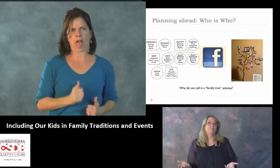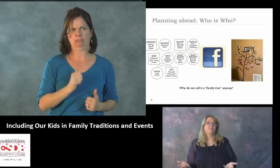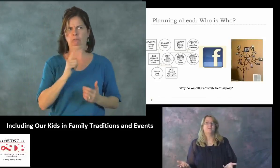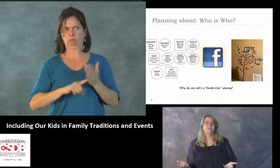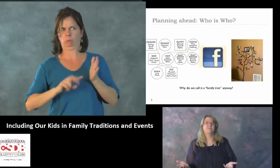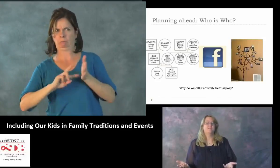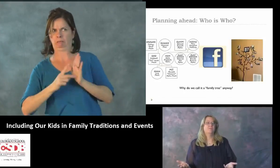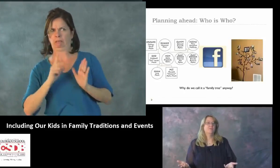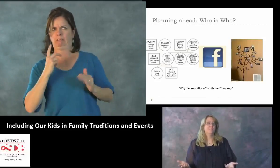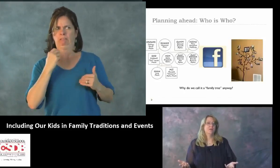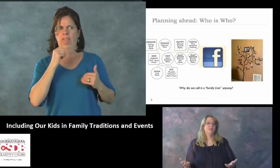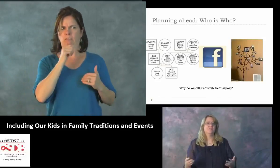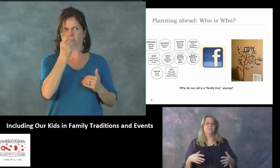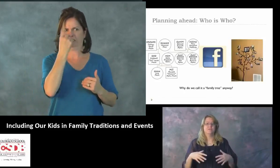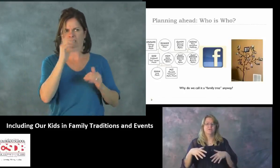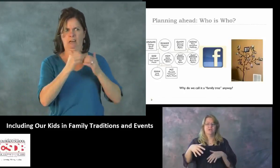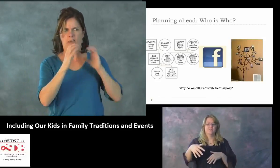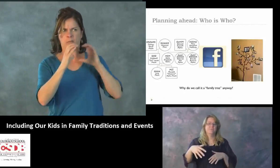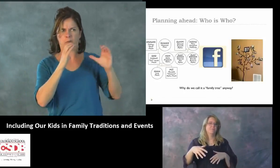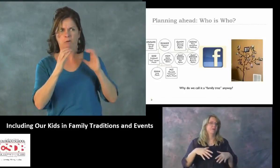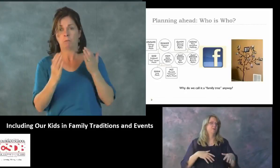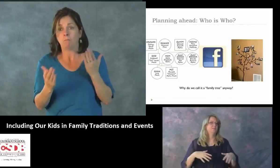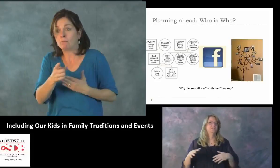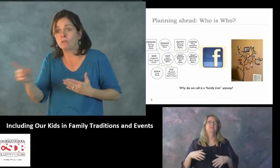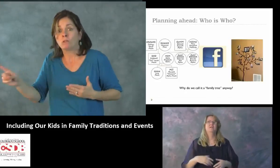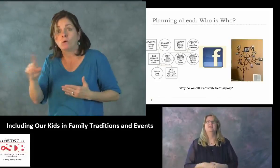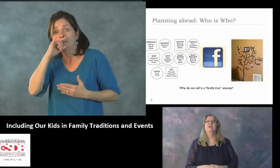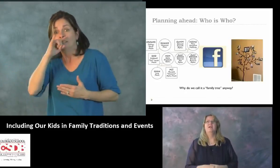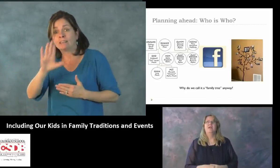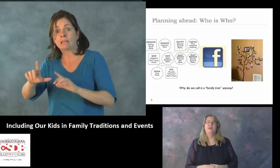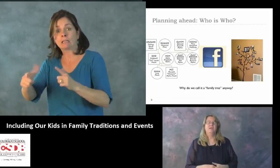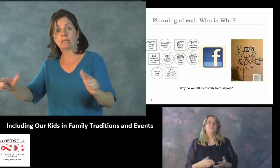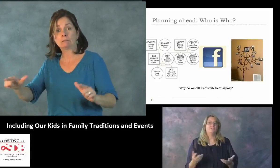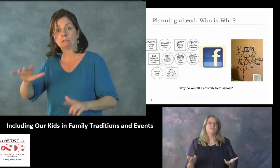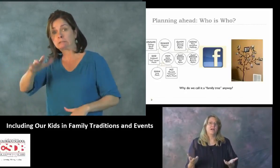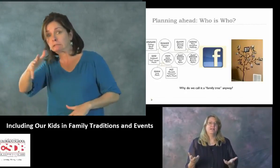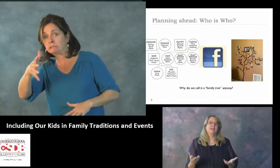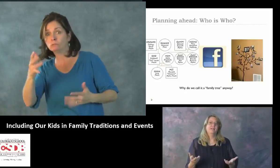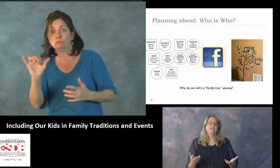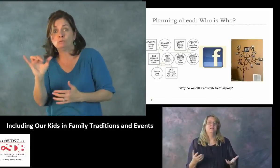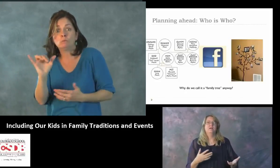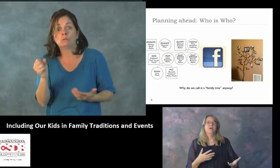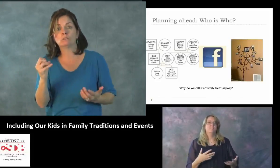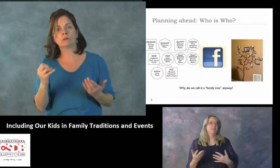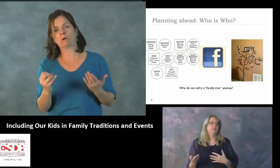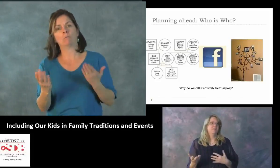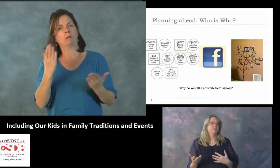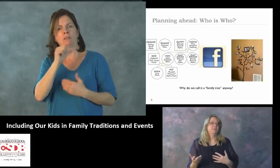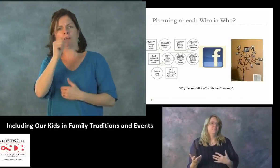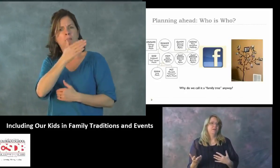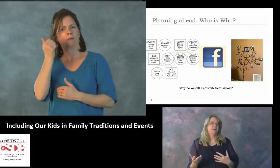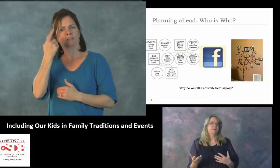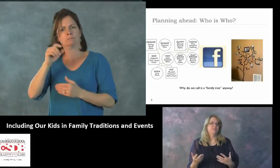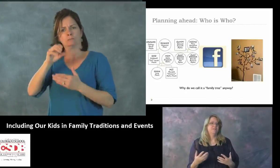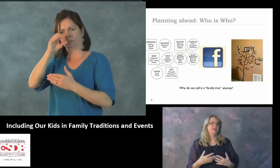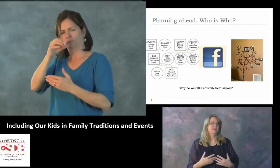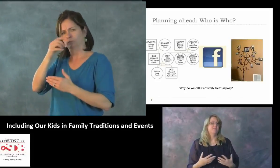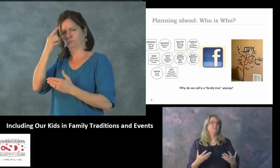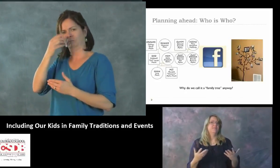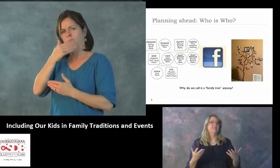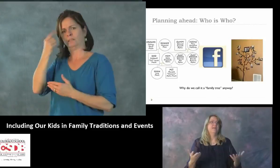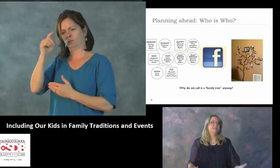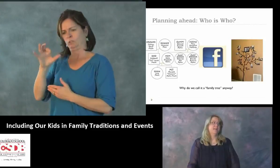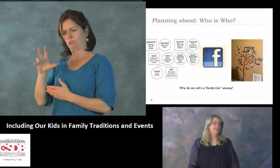might prefer to sit with the parents or across from the parents. And if you're signing, maybe the parent can